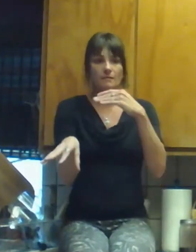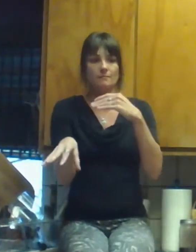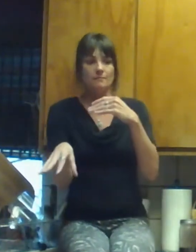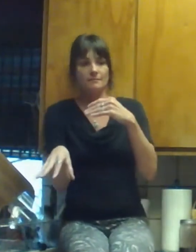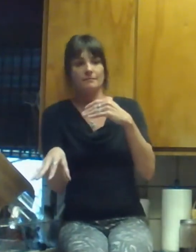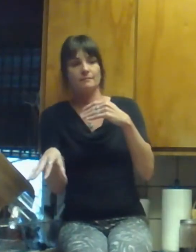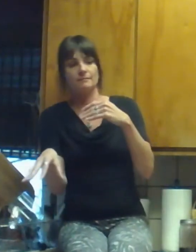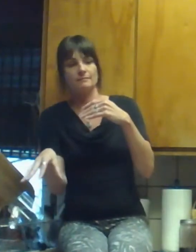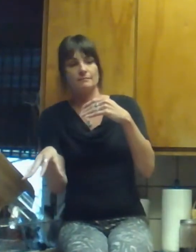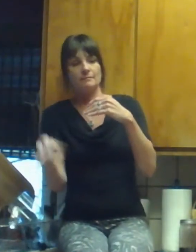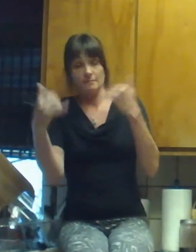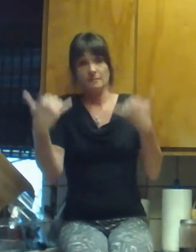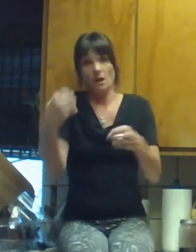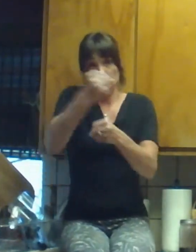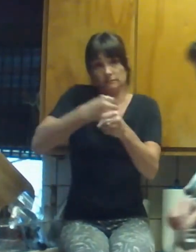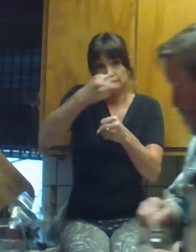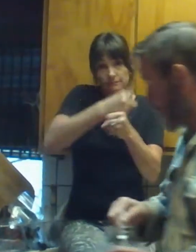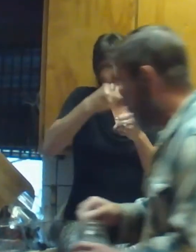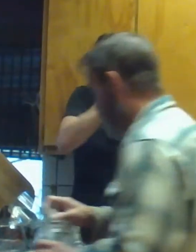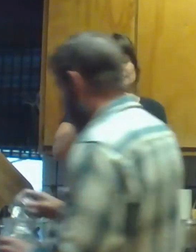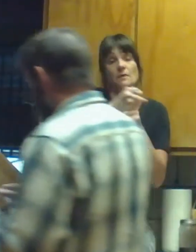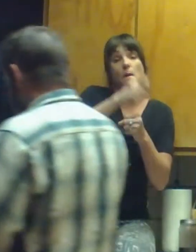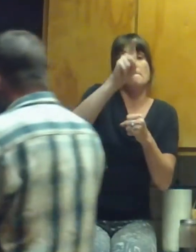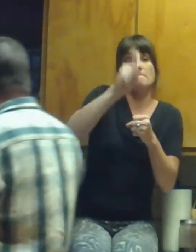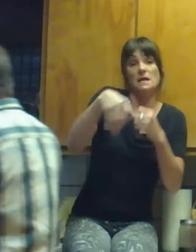in here. But now I gotta add more water.